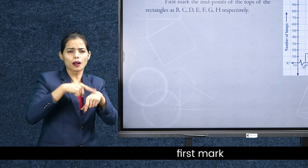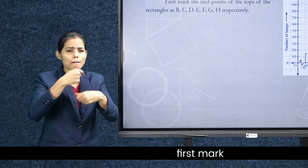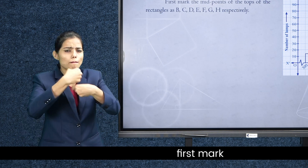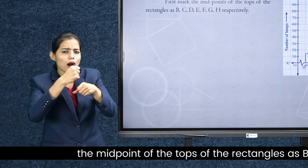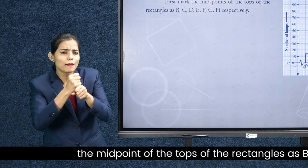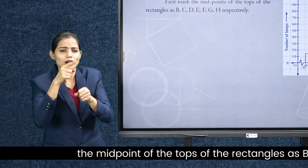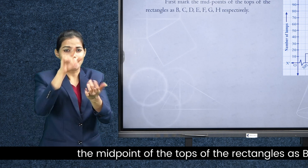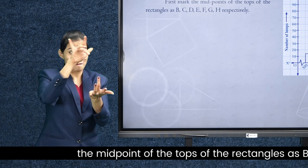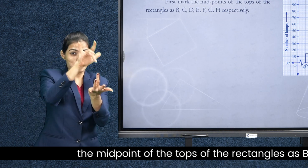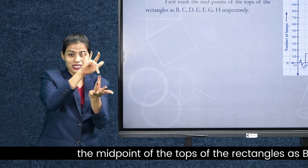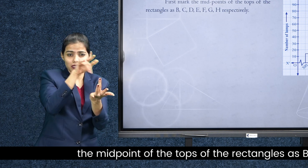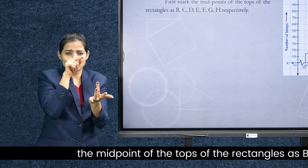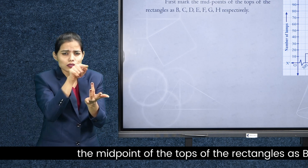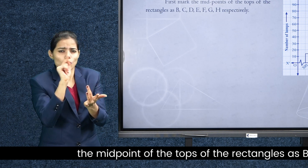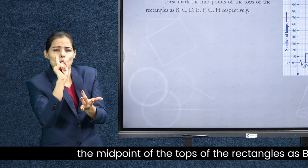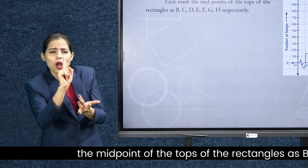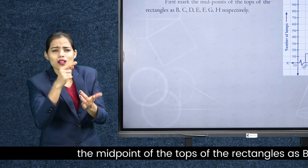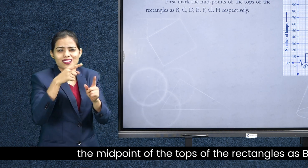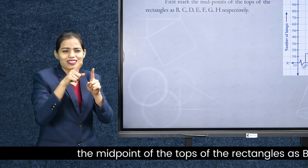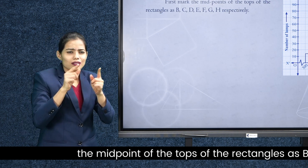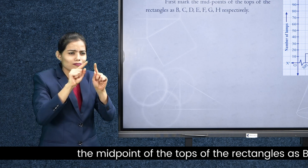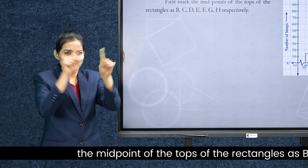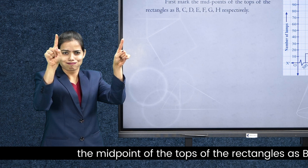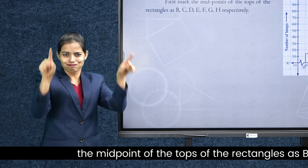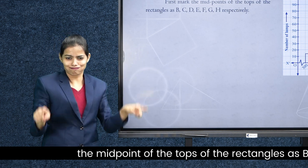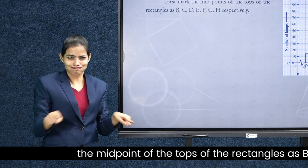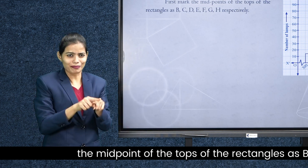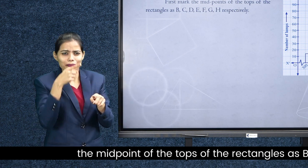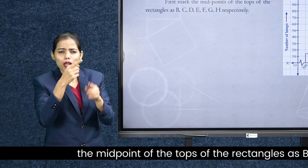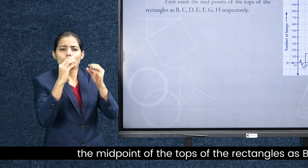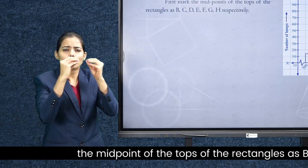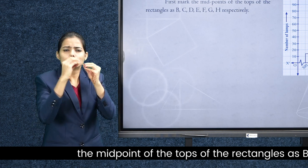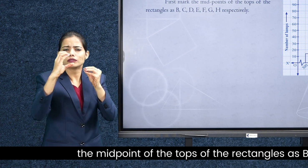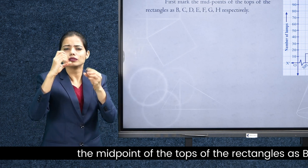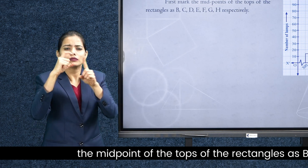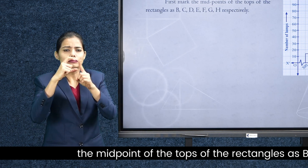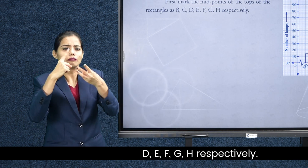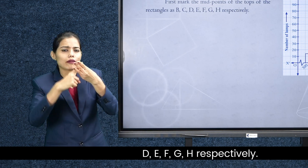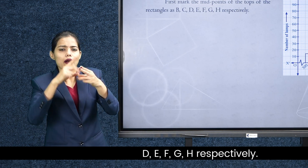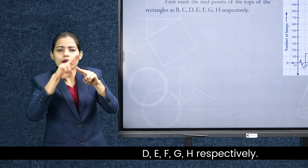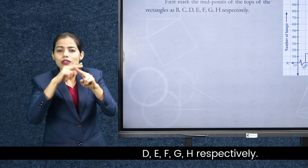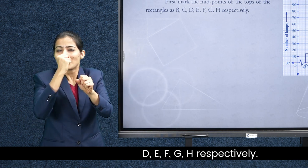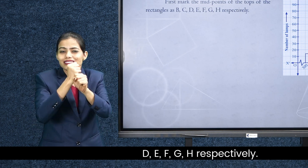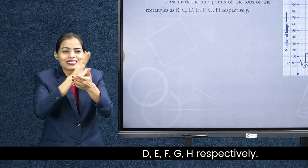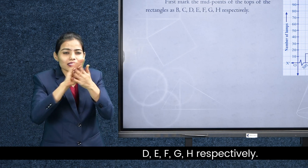first mark the midpoint of the tops of the rectangles as B, C, D, E,